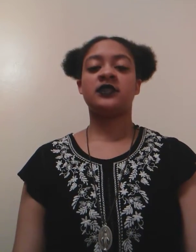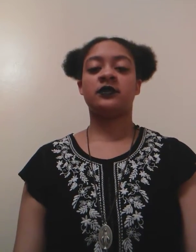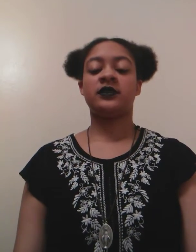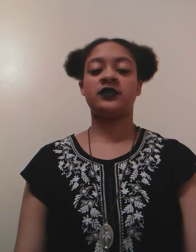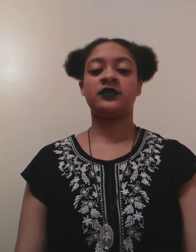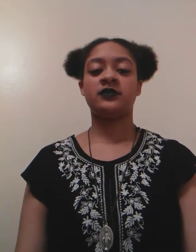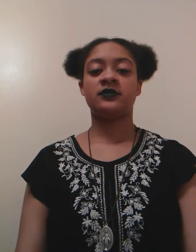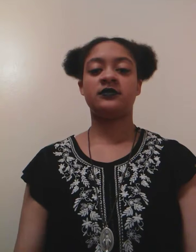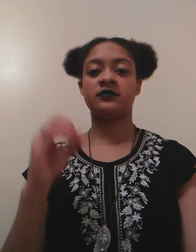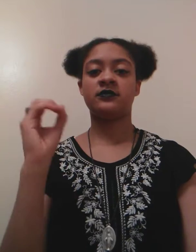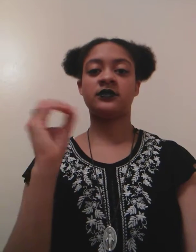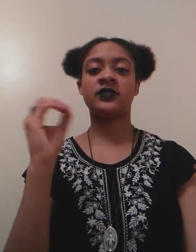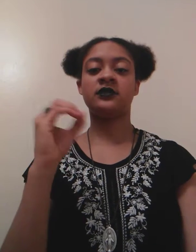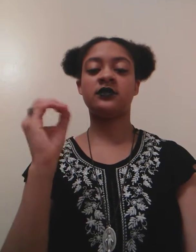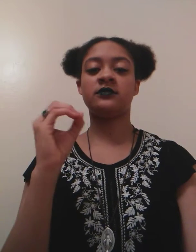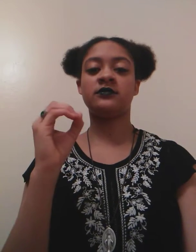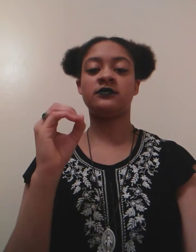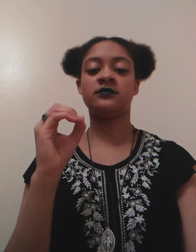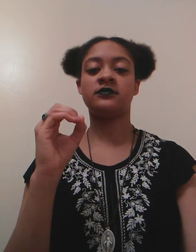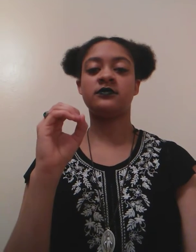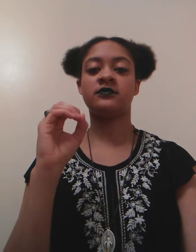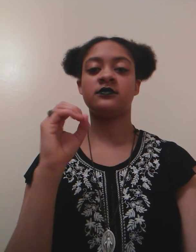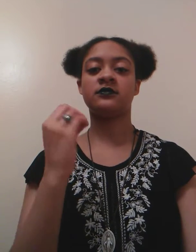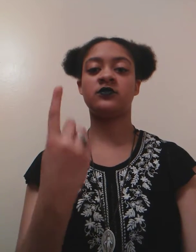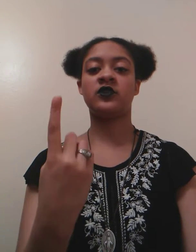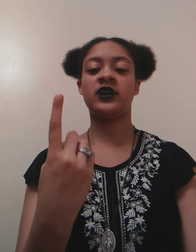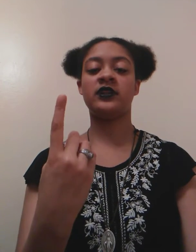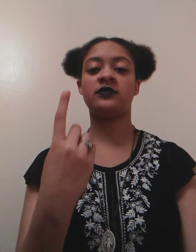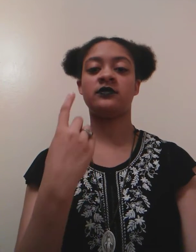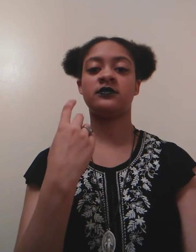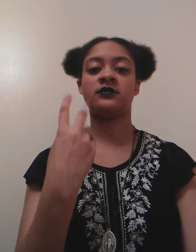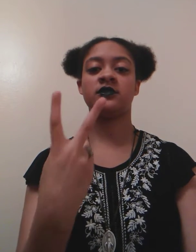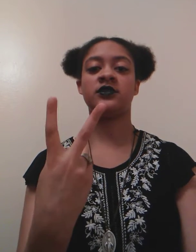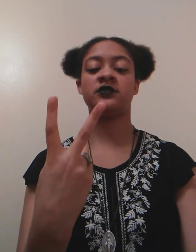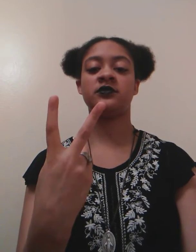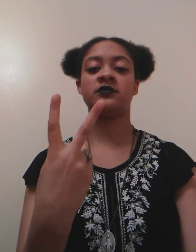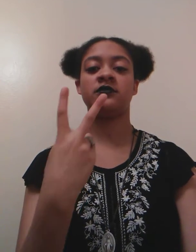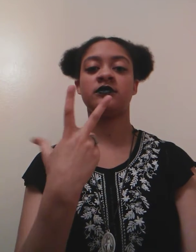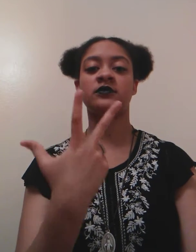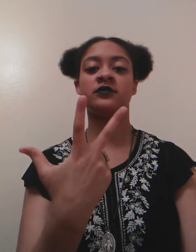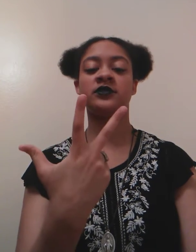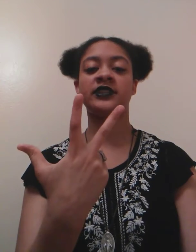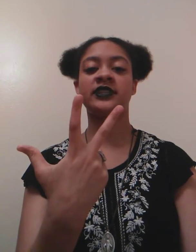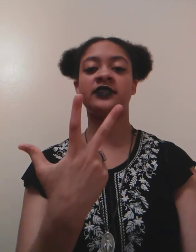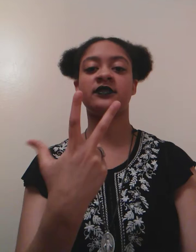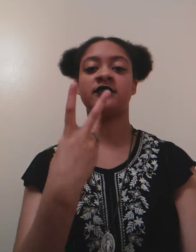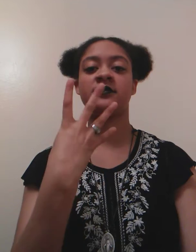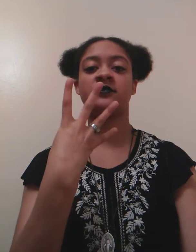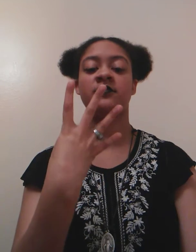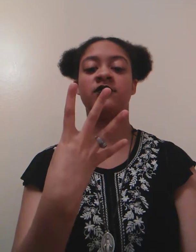So, 0, 1, 2, 3,